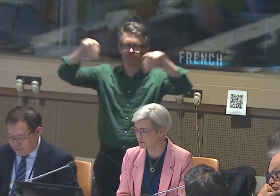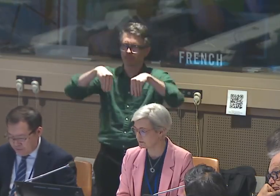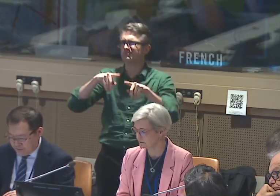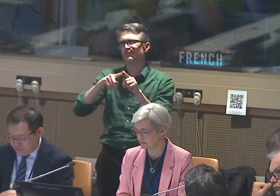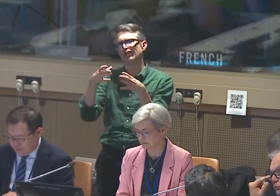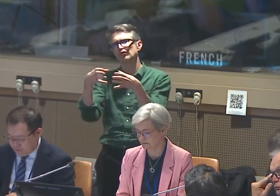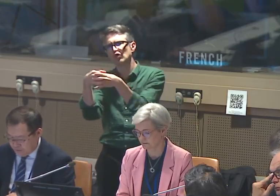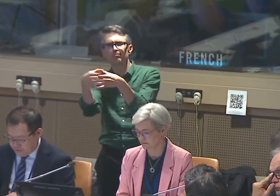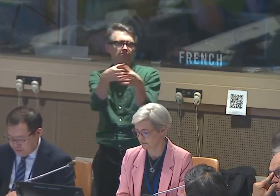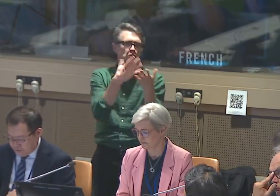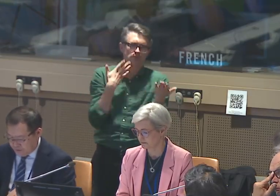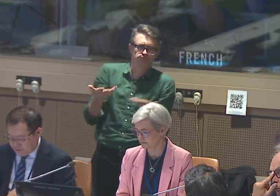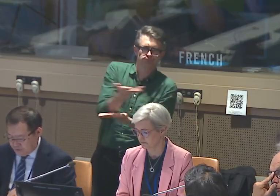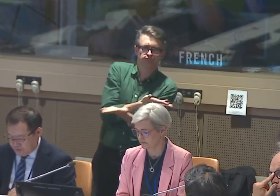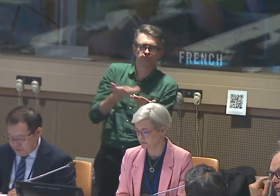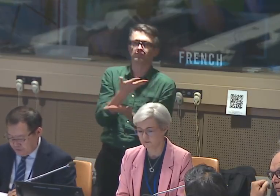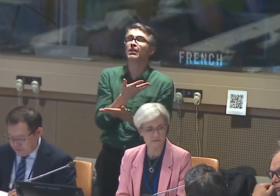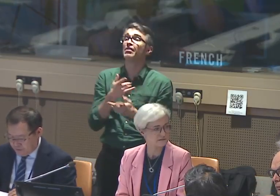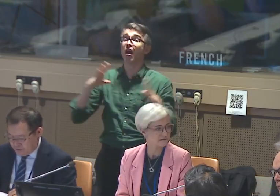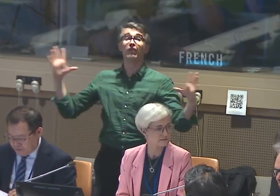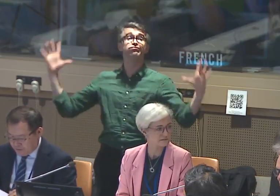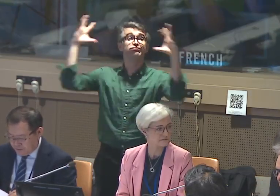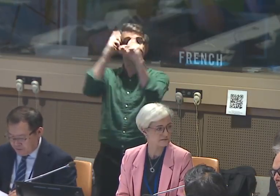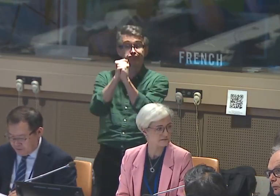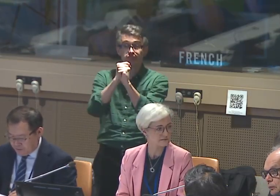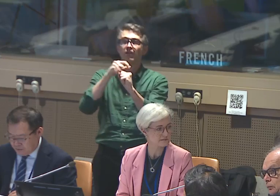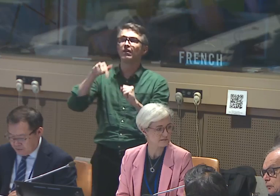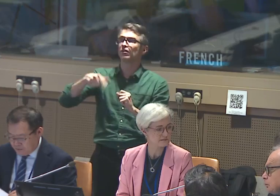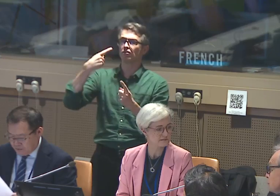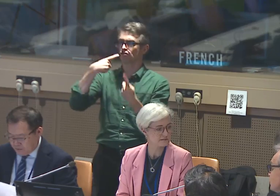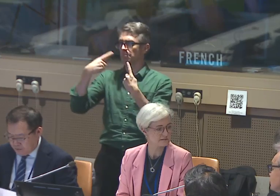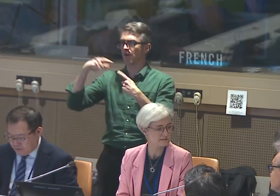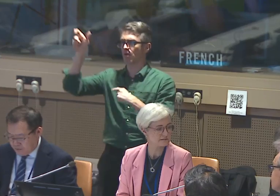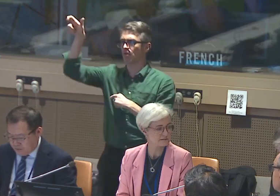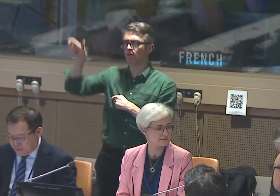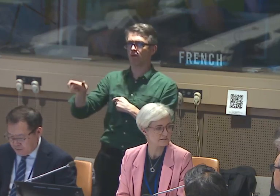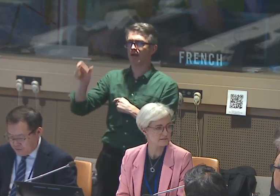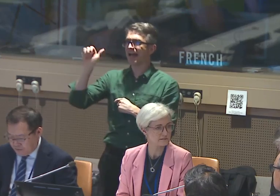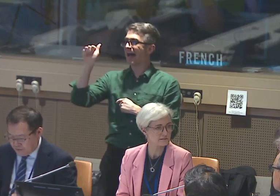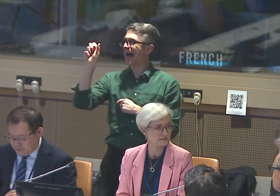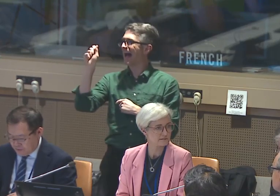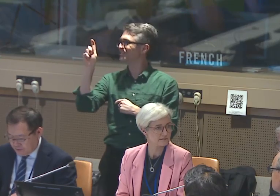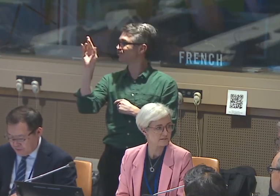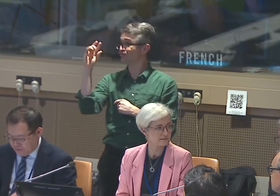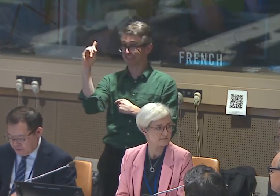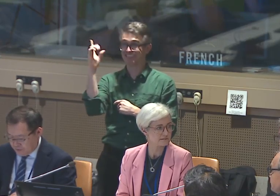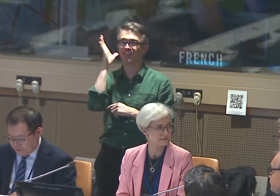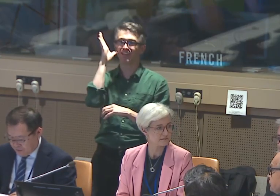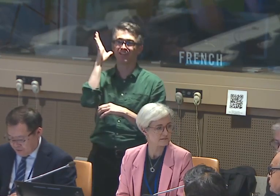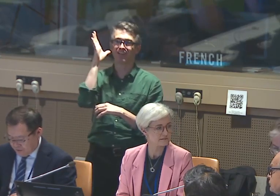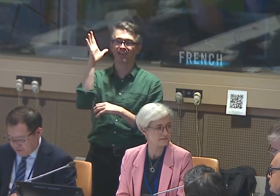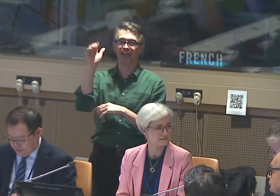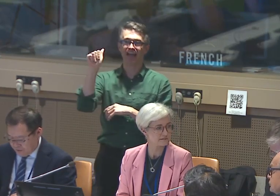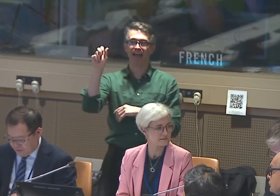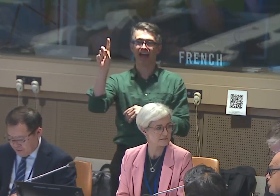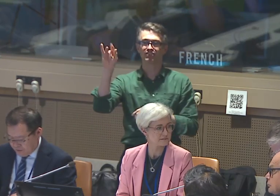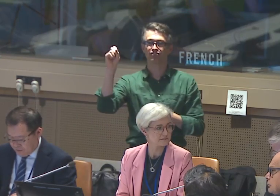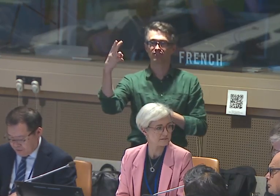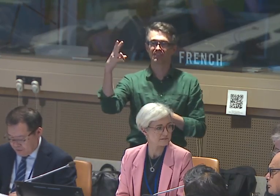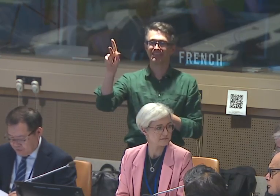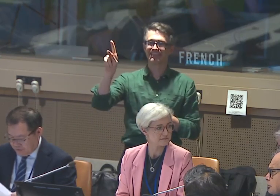closing reflection from Ash Kirchner, who is the acting ambassador to the General Assembly at the United Kingdom